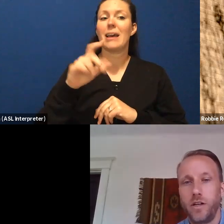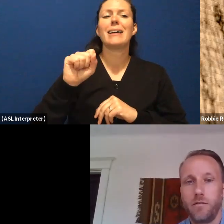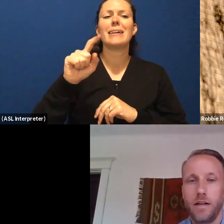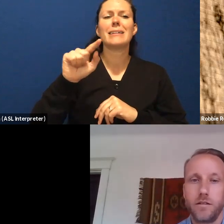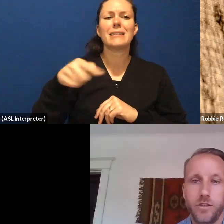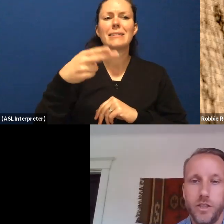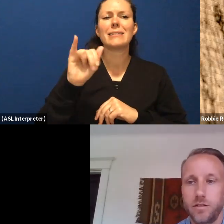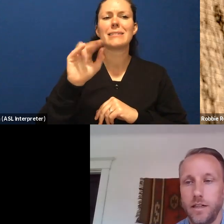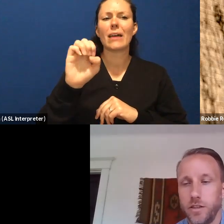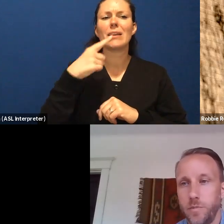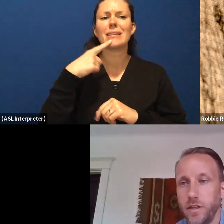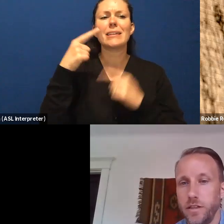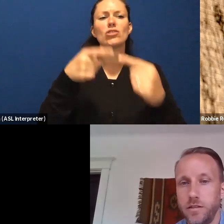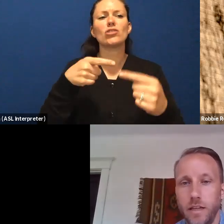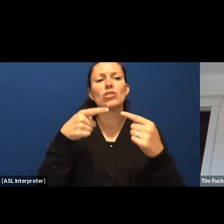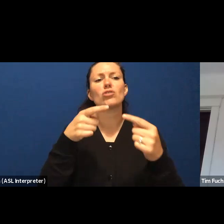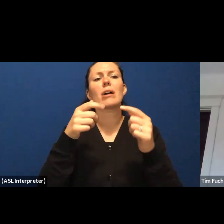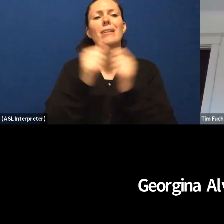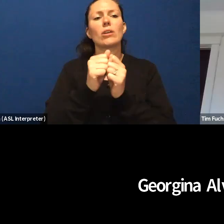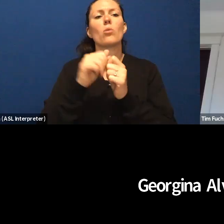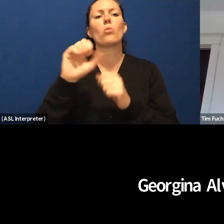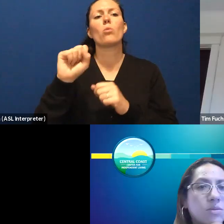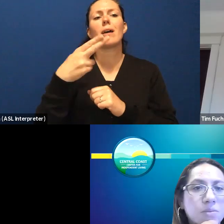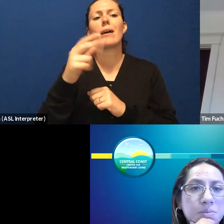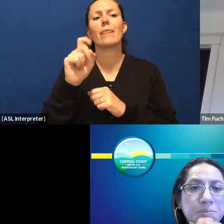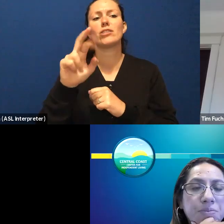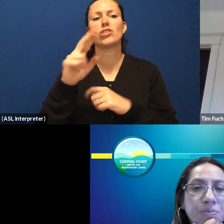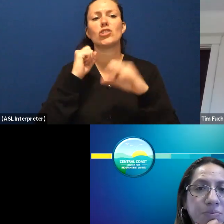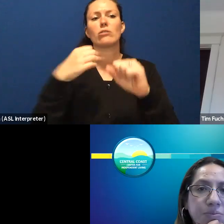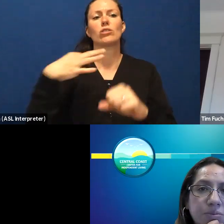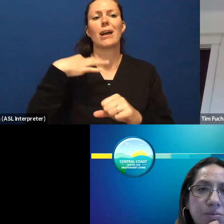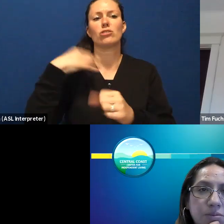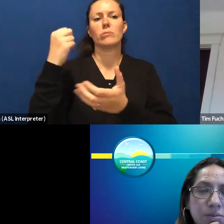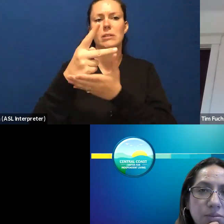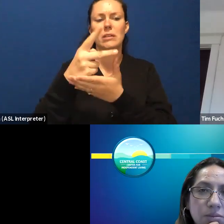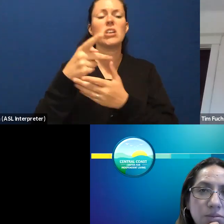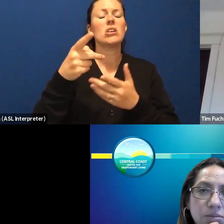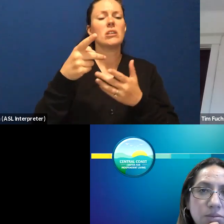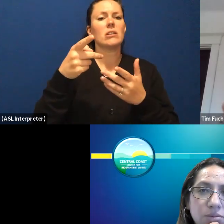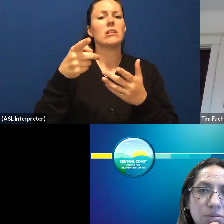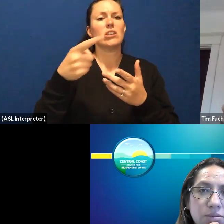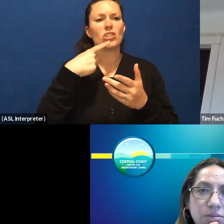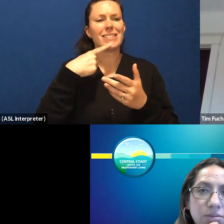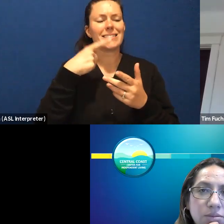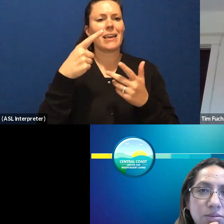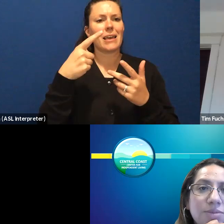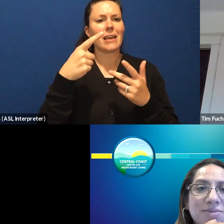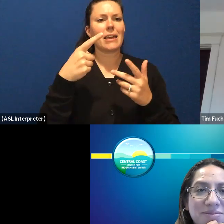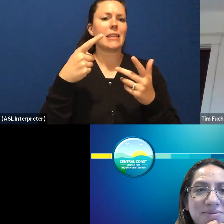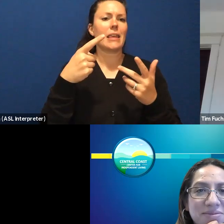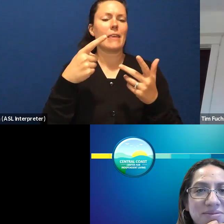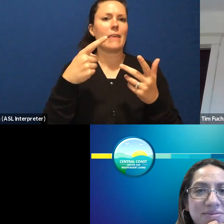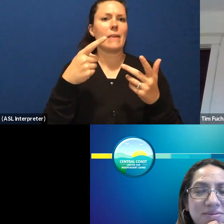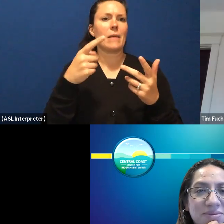her community around shelter eligibility. So they've been working with more and more consumers who have been found shelter ineligible,